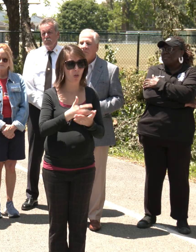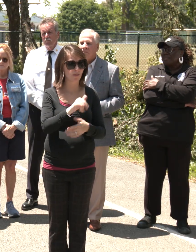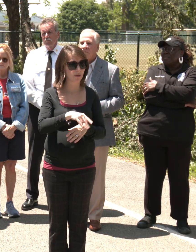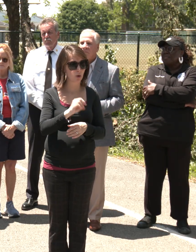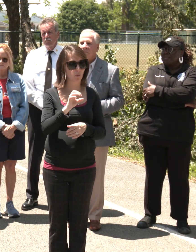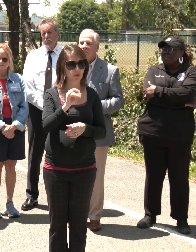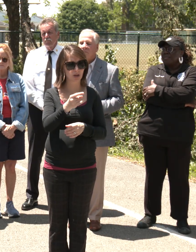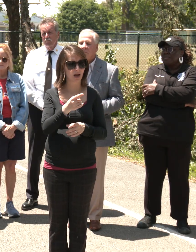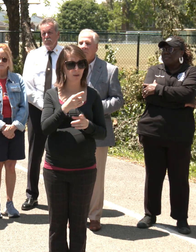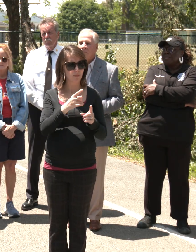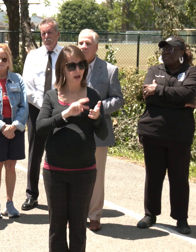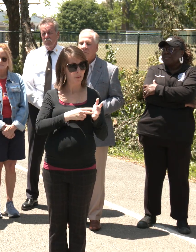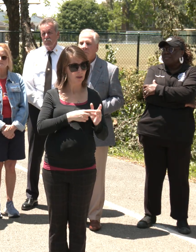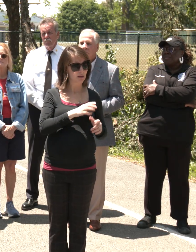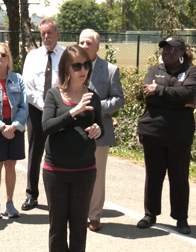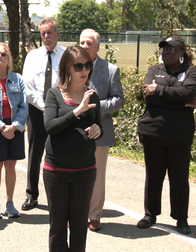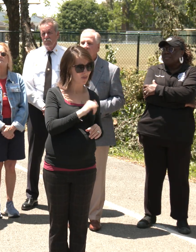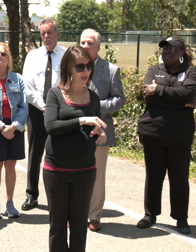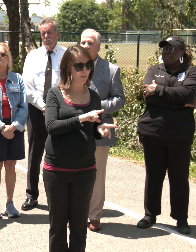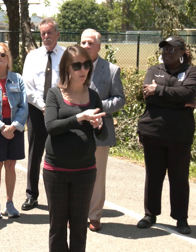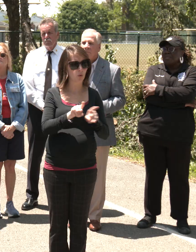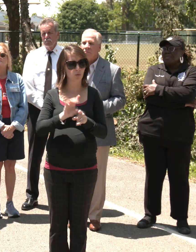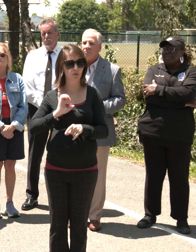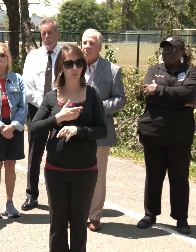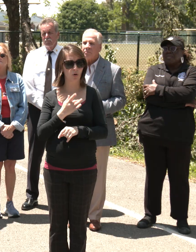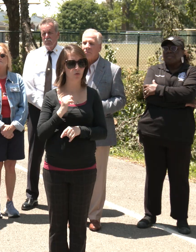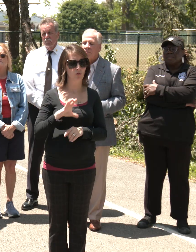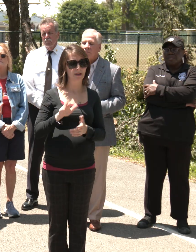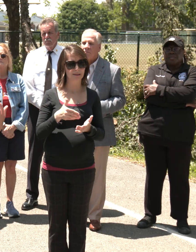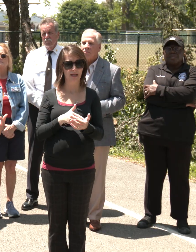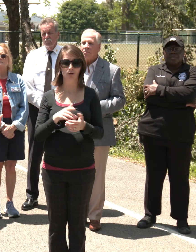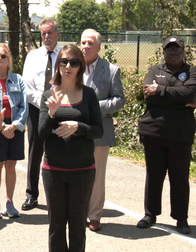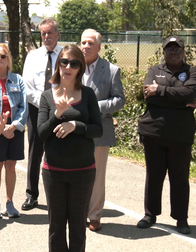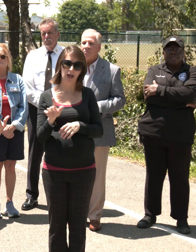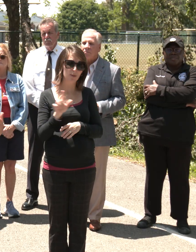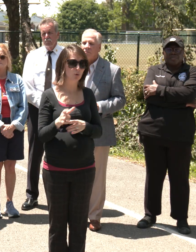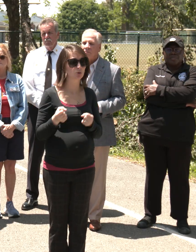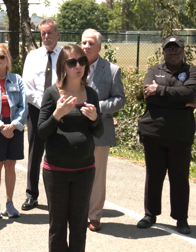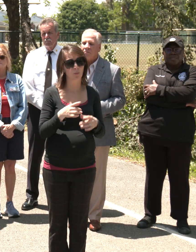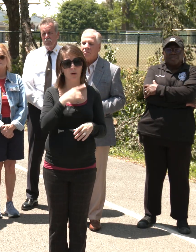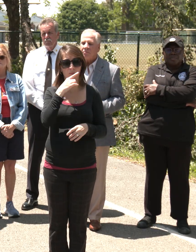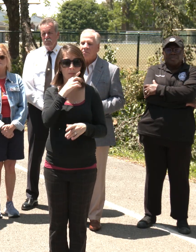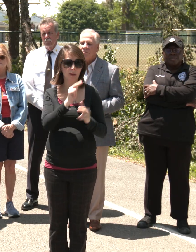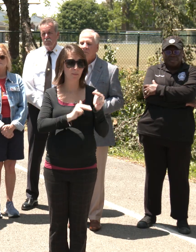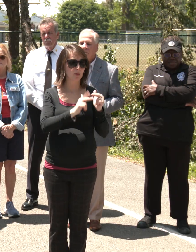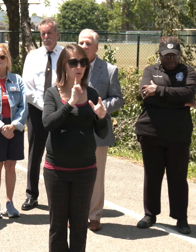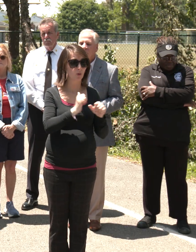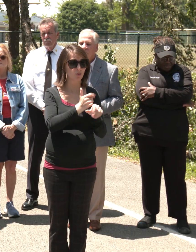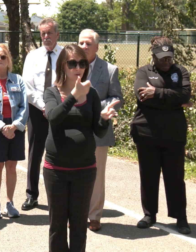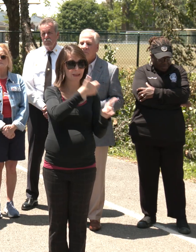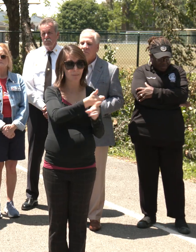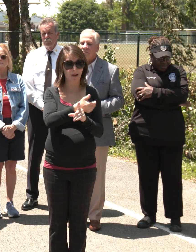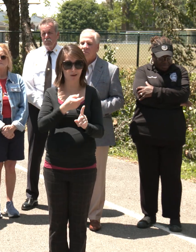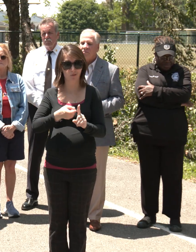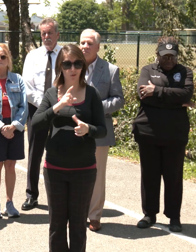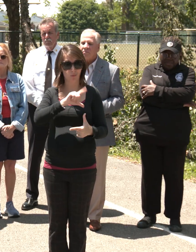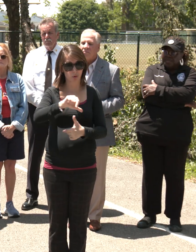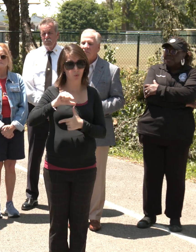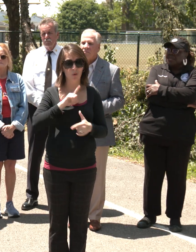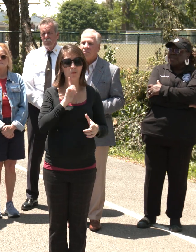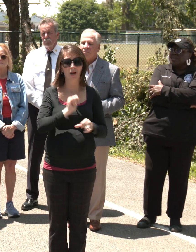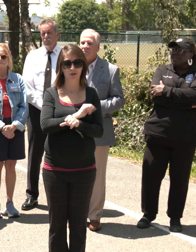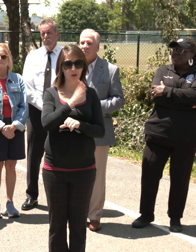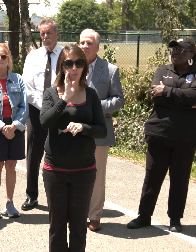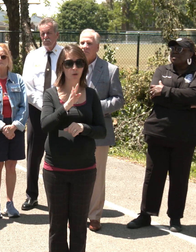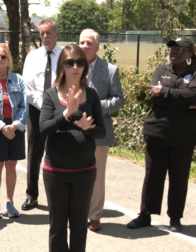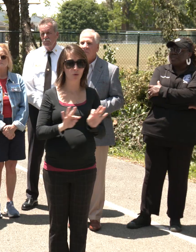mean, not just that, but our rec centers, the libraries, so many public buildings were impacted by this. It's going to be critical